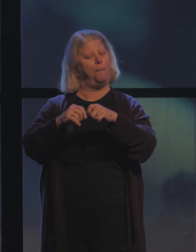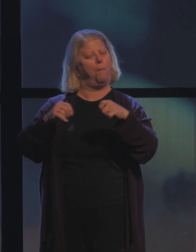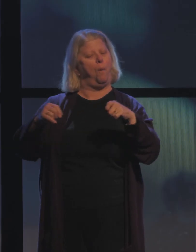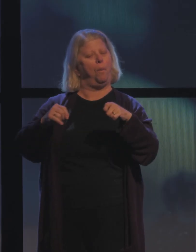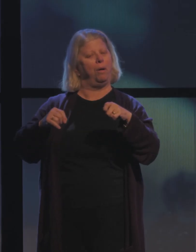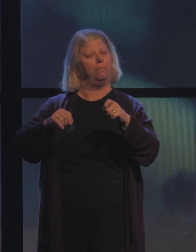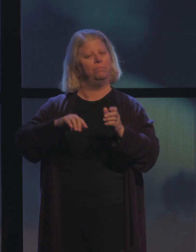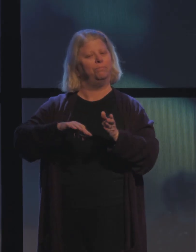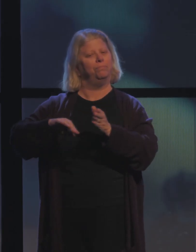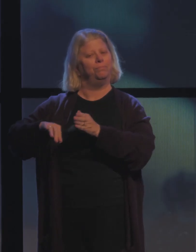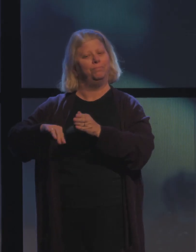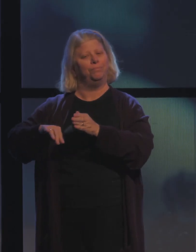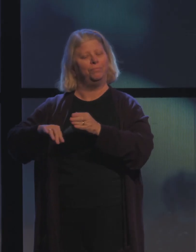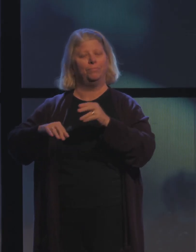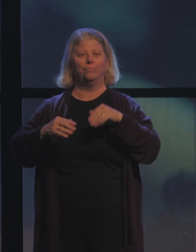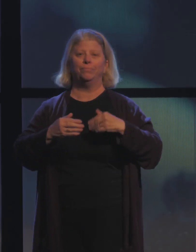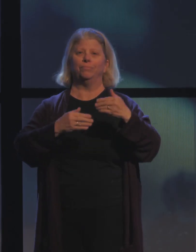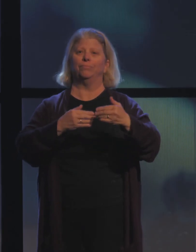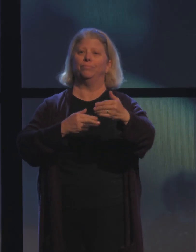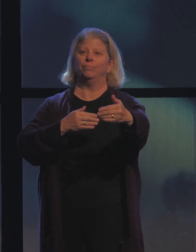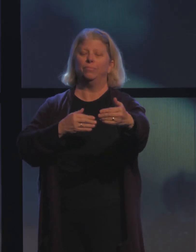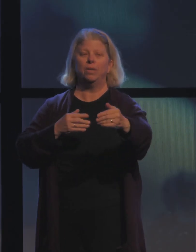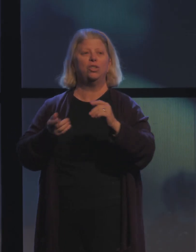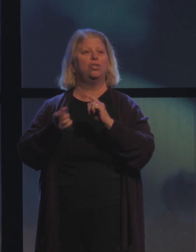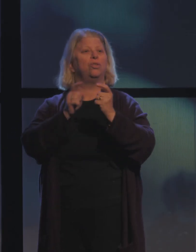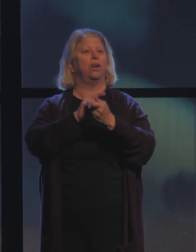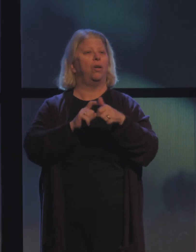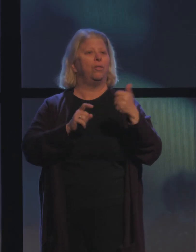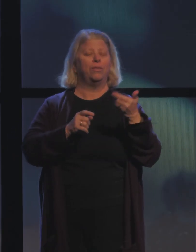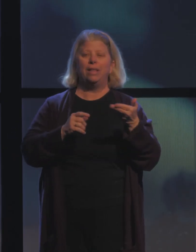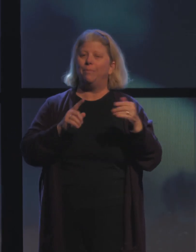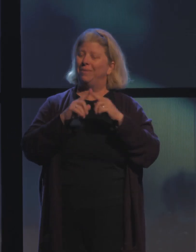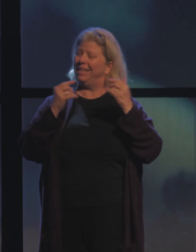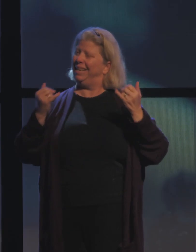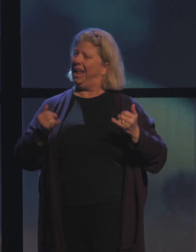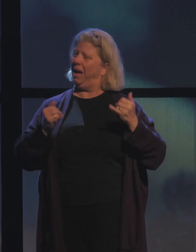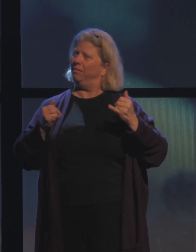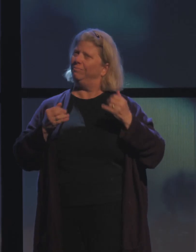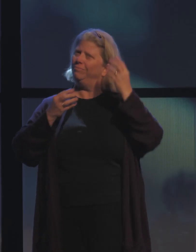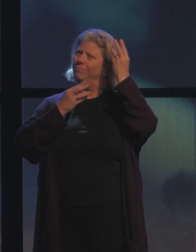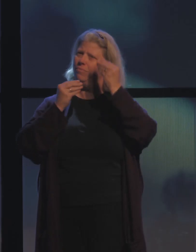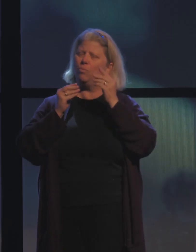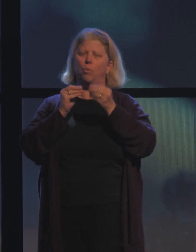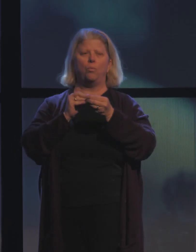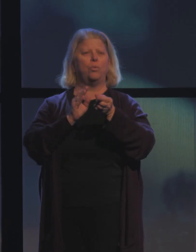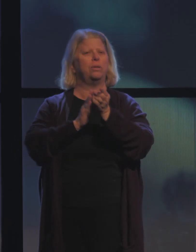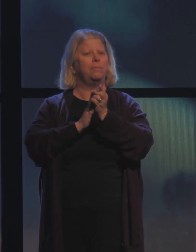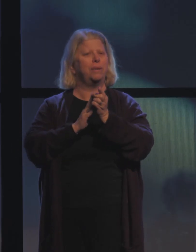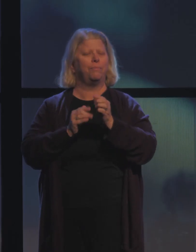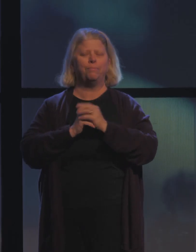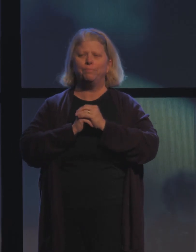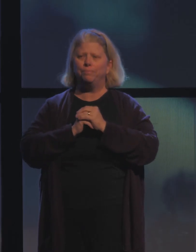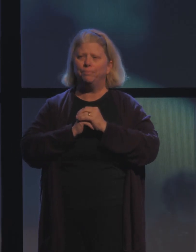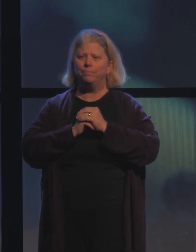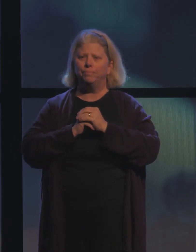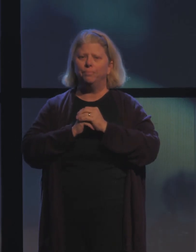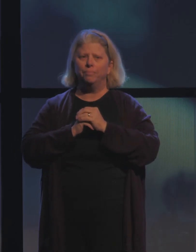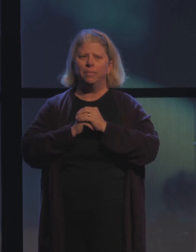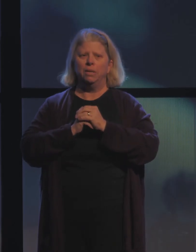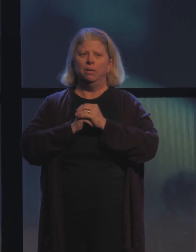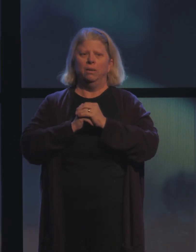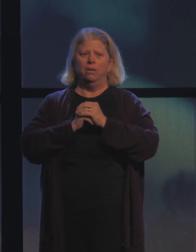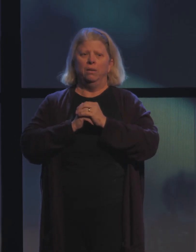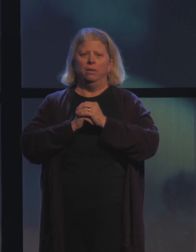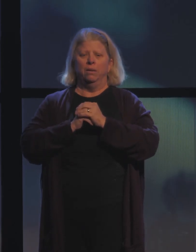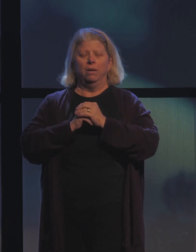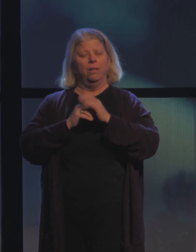going to set it aside. We're going to move into a series of change and other things. But let's just sit with it for one more moment. That this